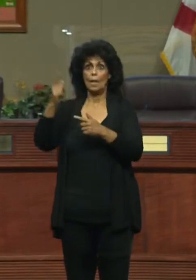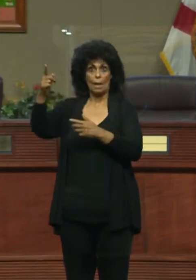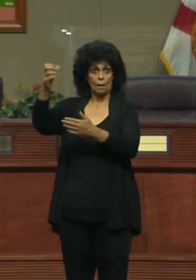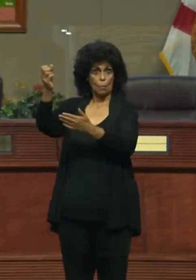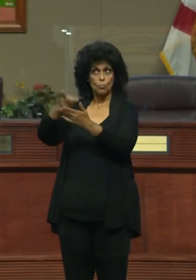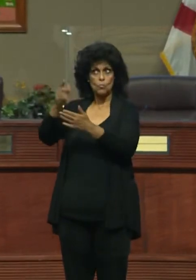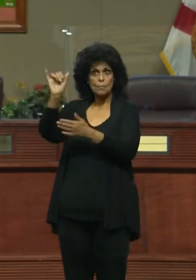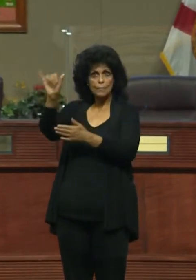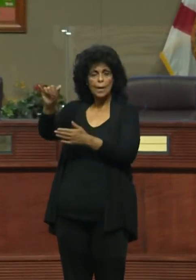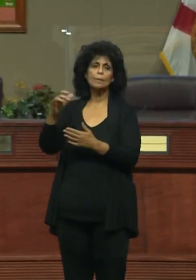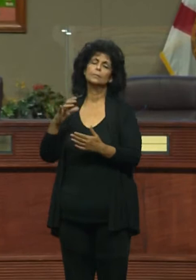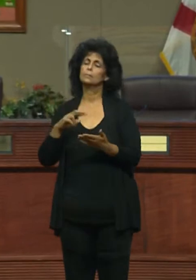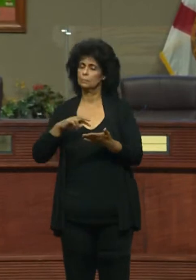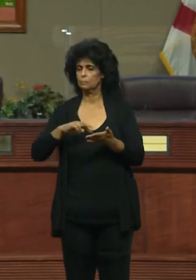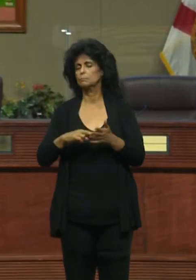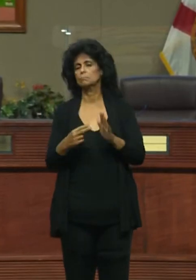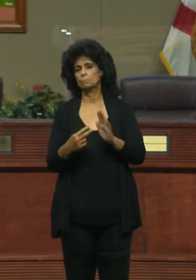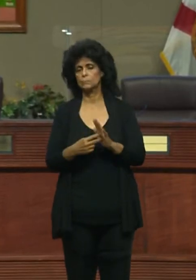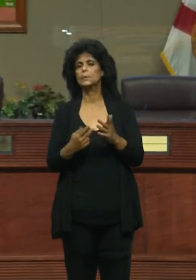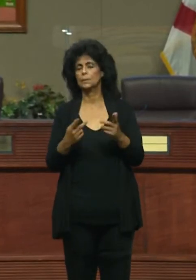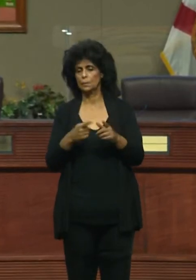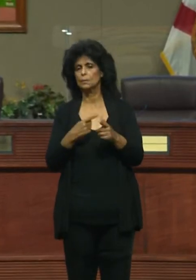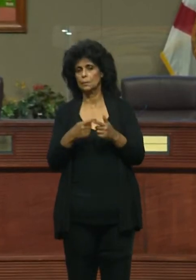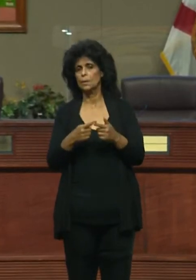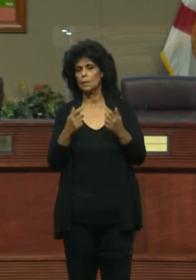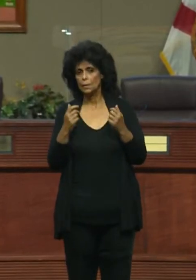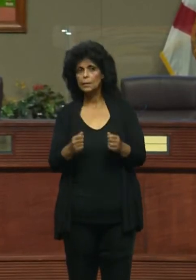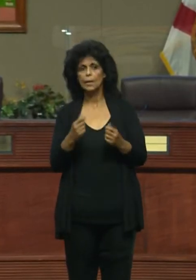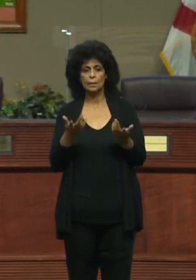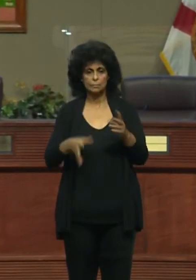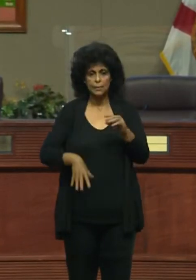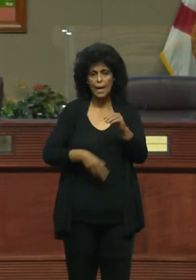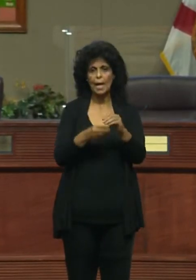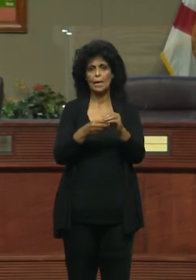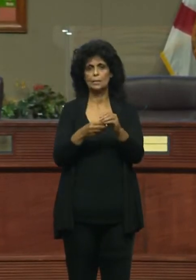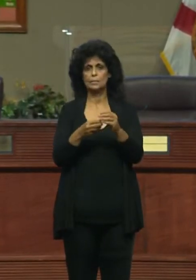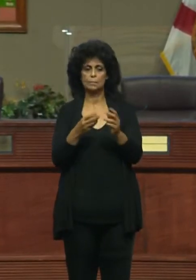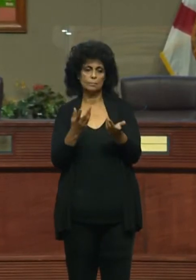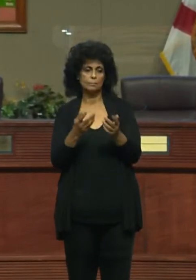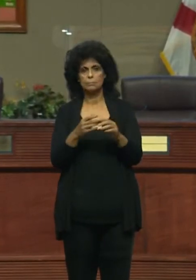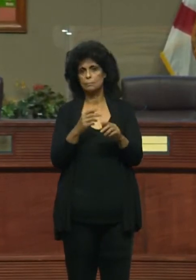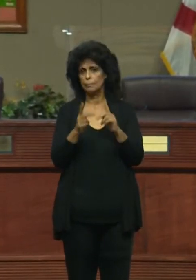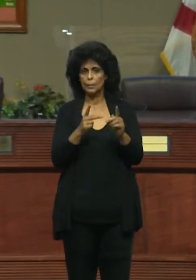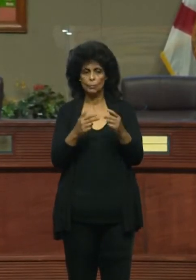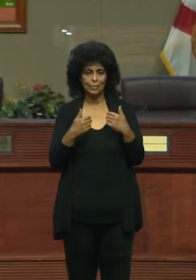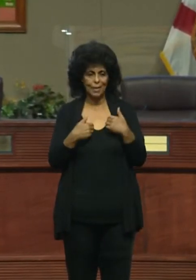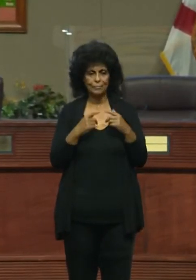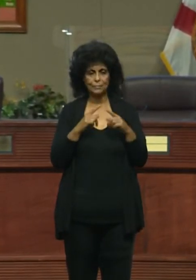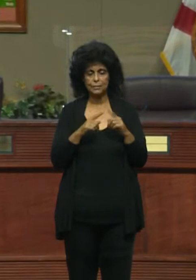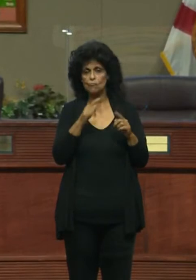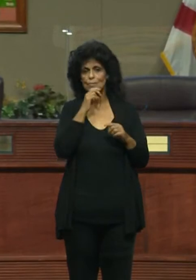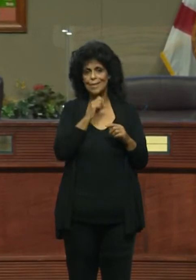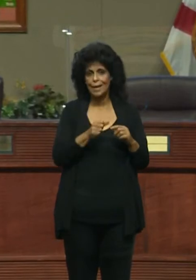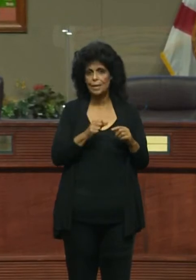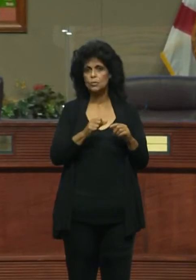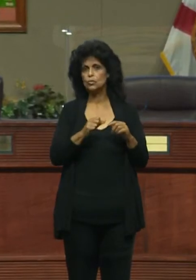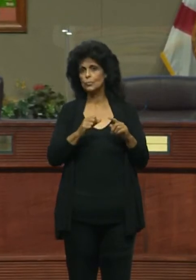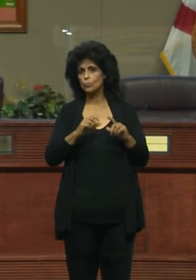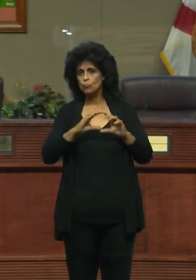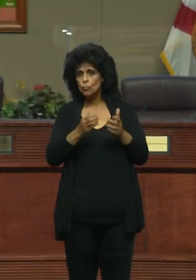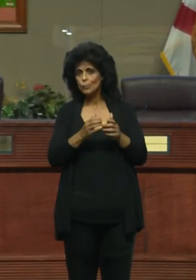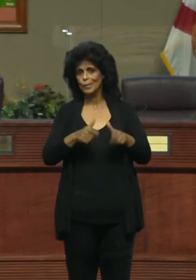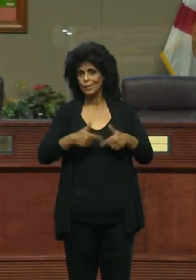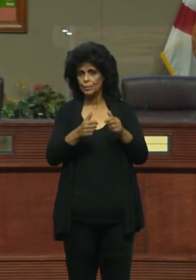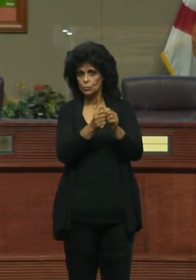And right now in these multi-generational households, those who are 12 to